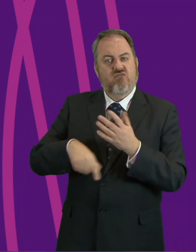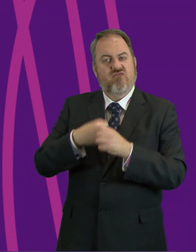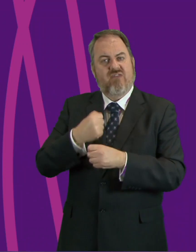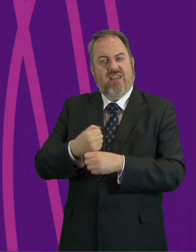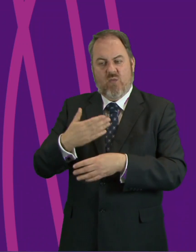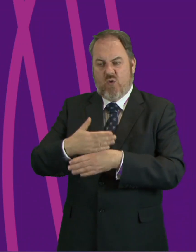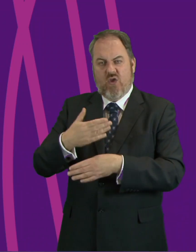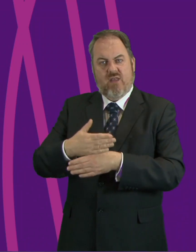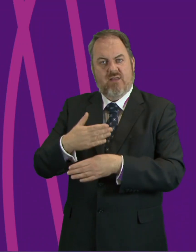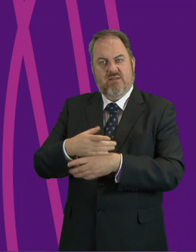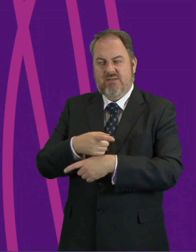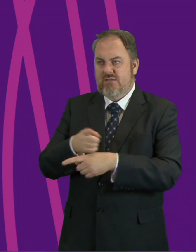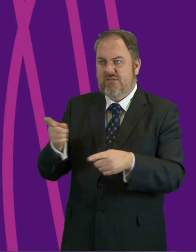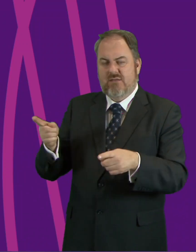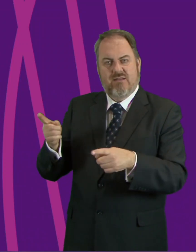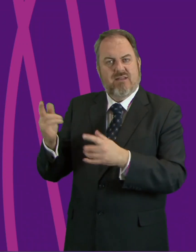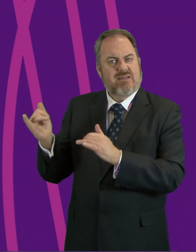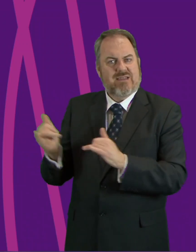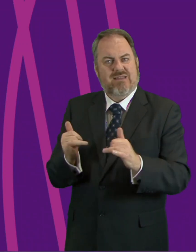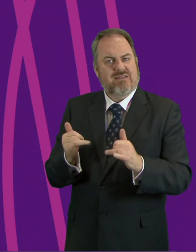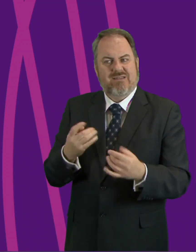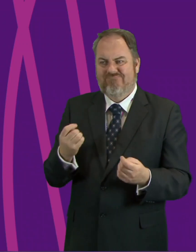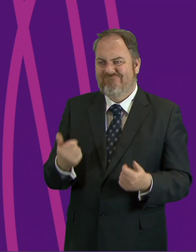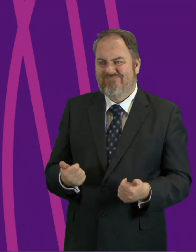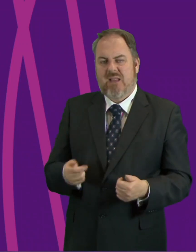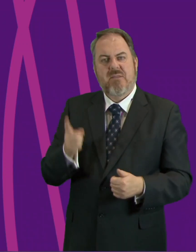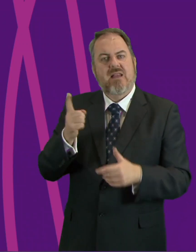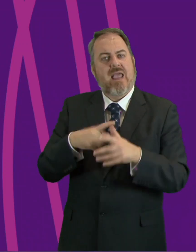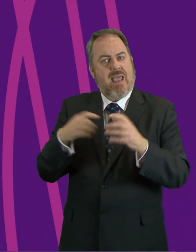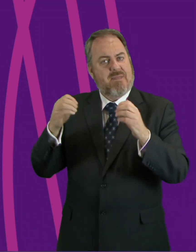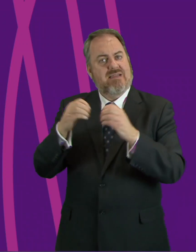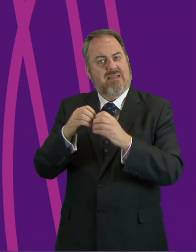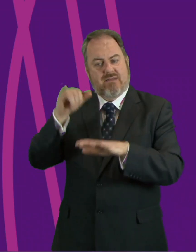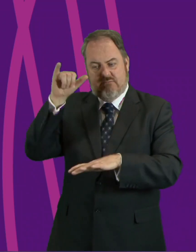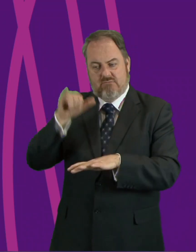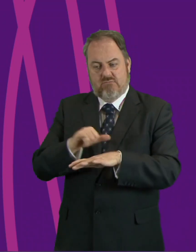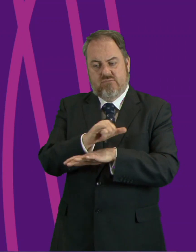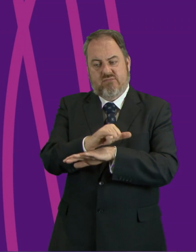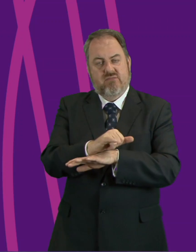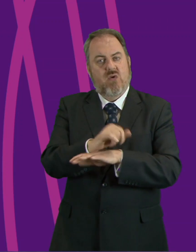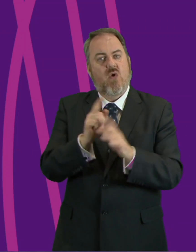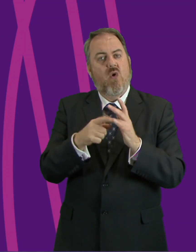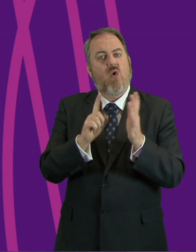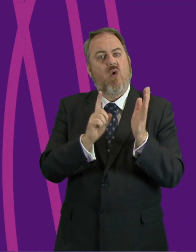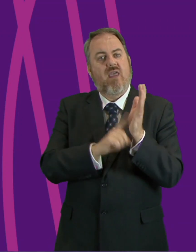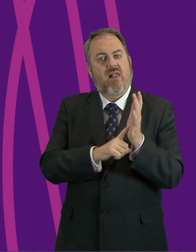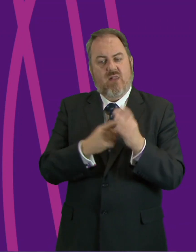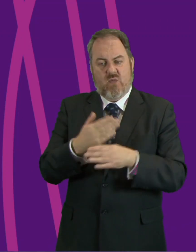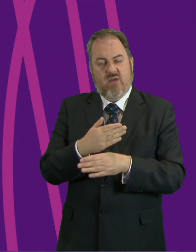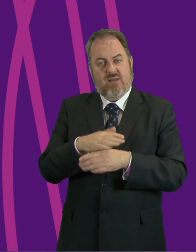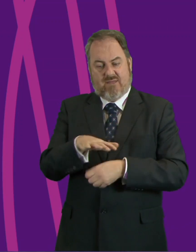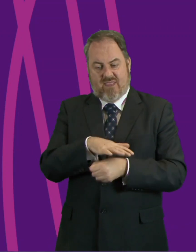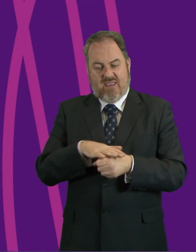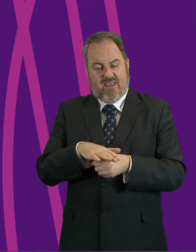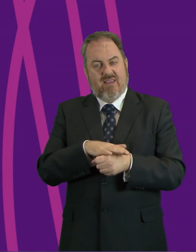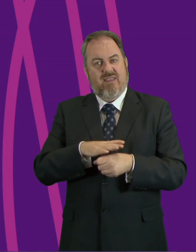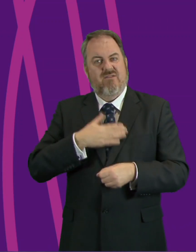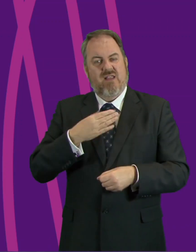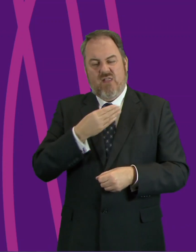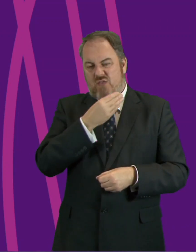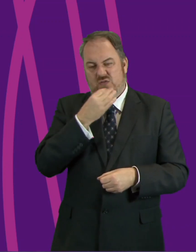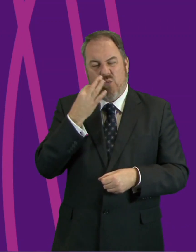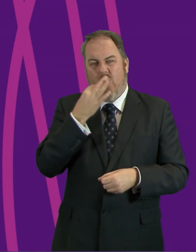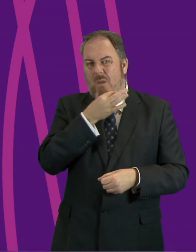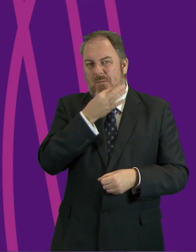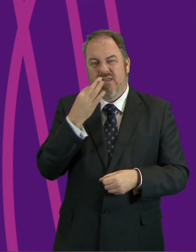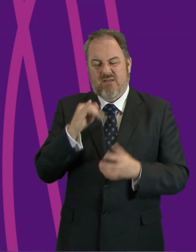there is testing at Aberdeen Airport, but I'm told that that involves the offshore worker providing their own swab, and they tell me that this doesn't feel sufficiently